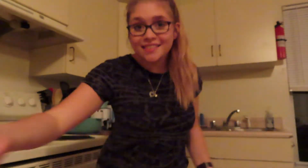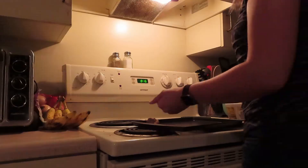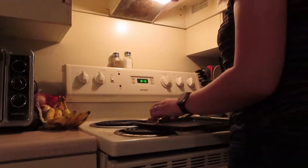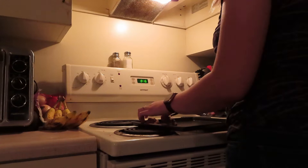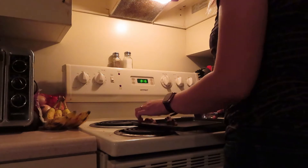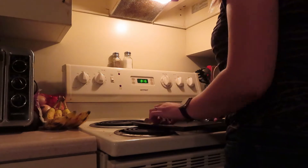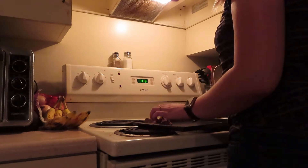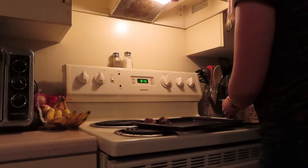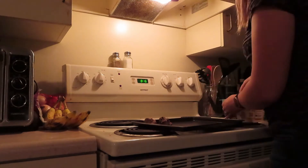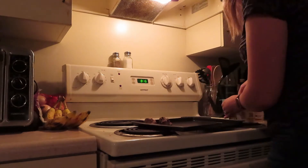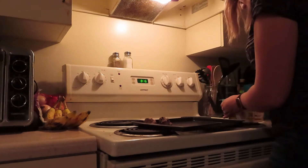so